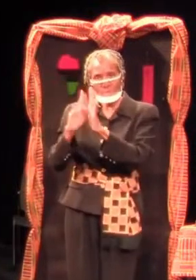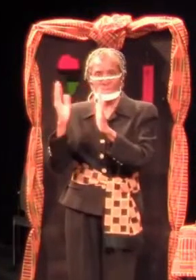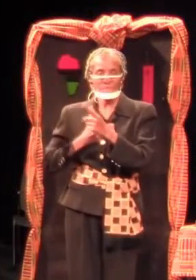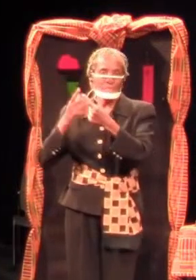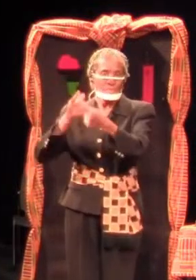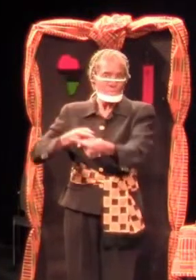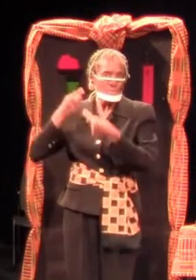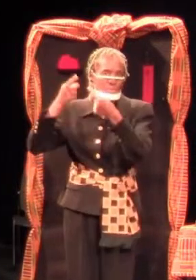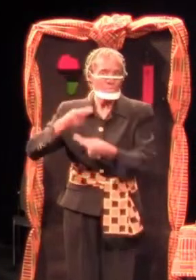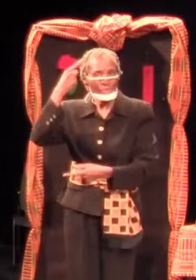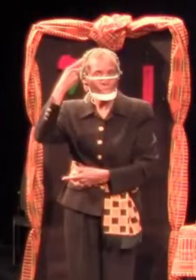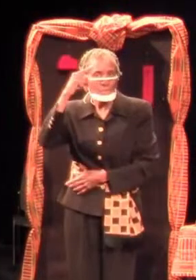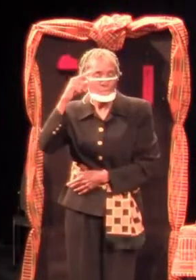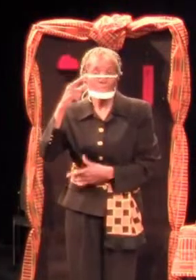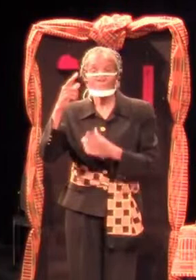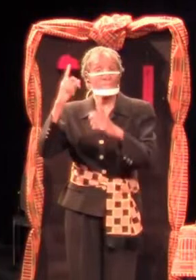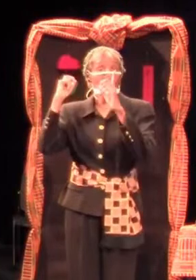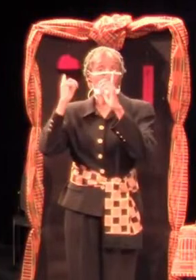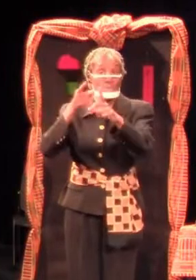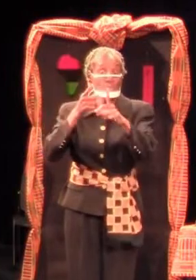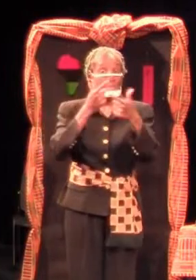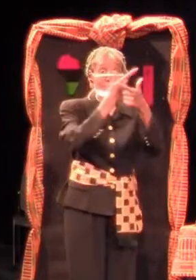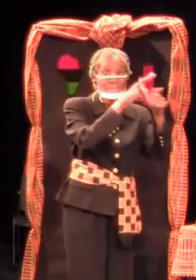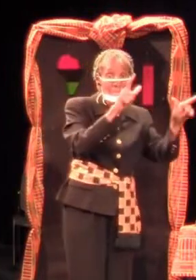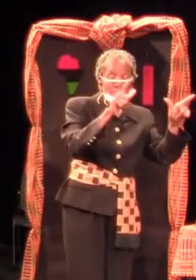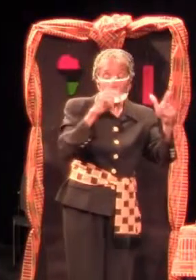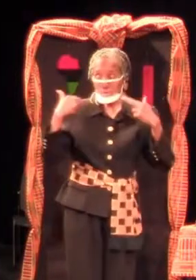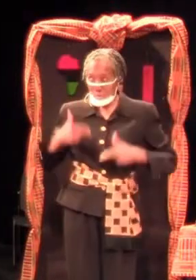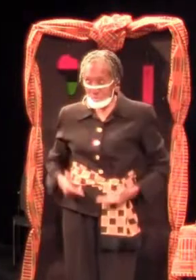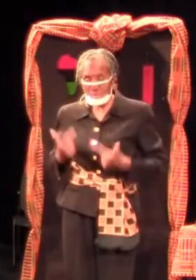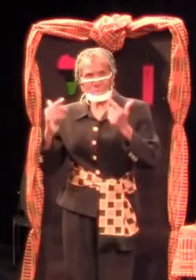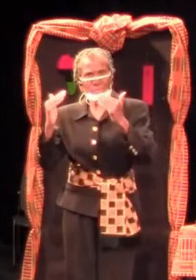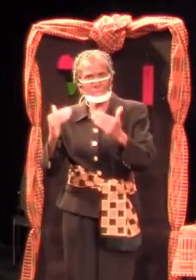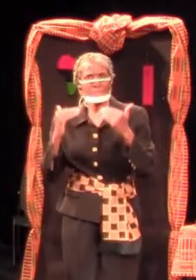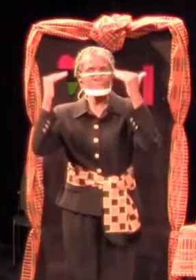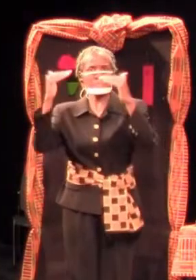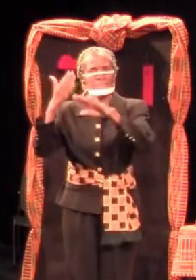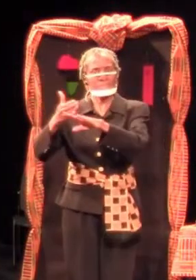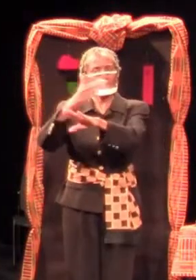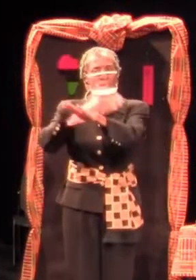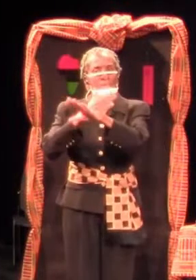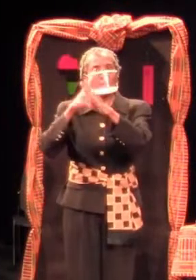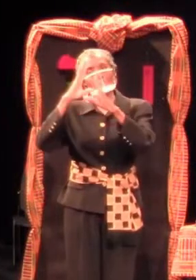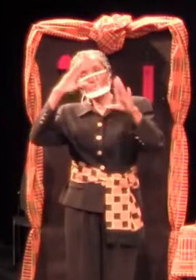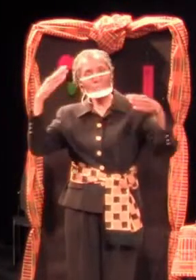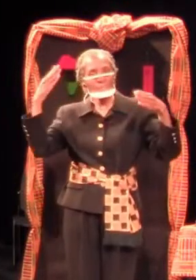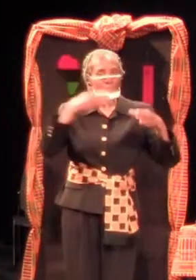our struggle for liberation and a higher level of human life based on an